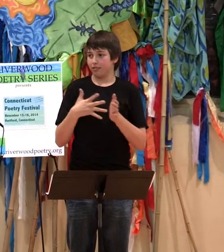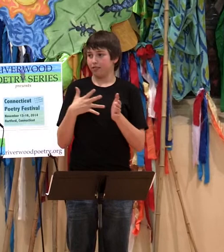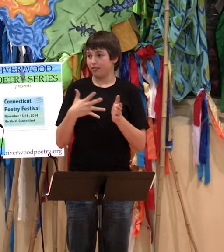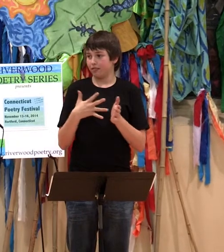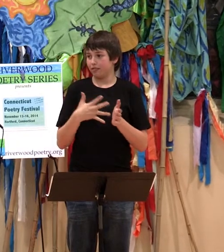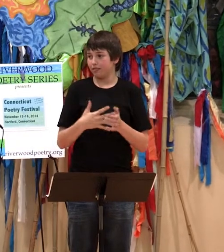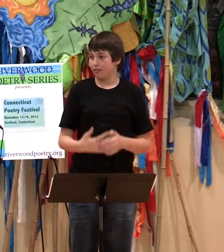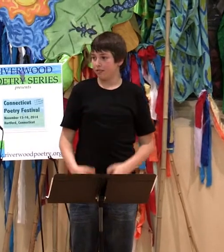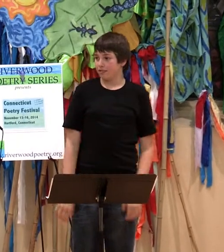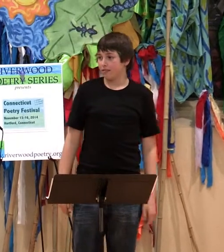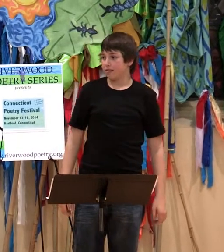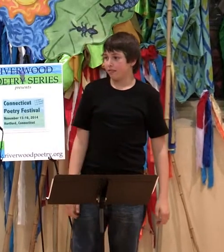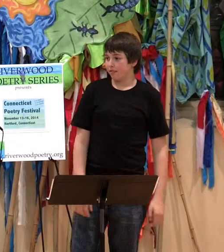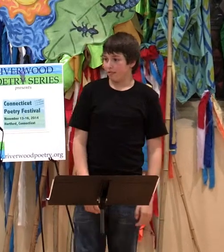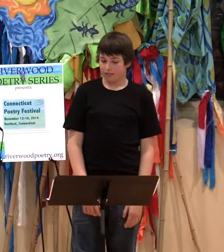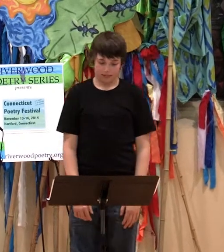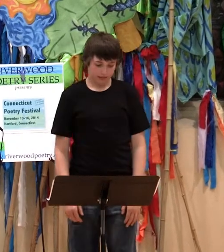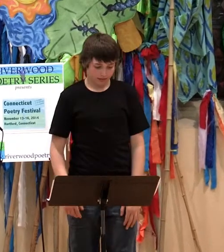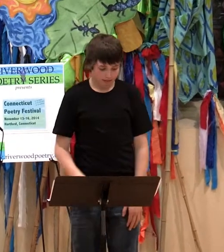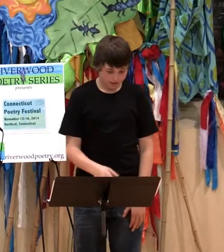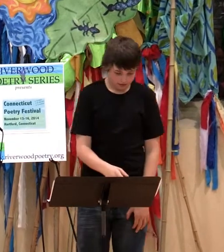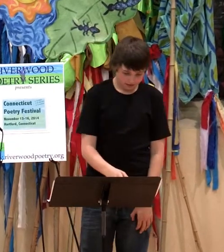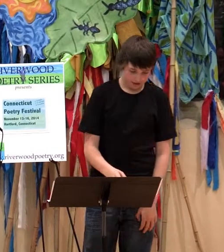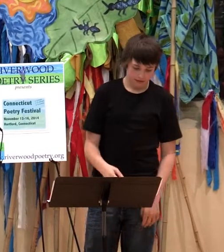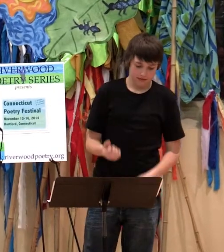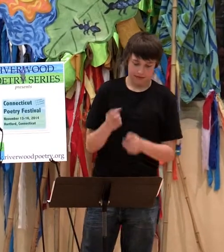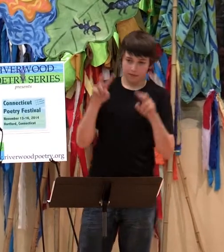I'm a junior at ASD.